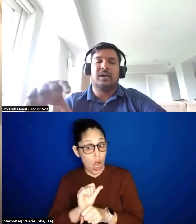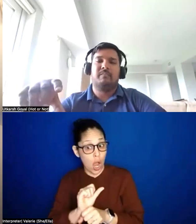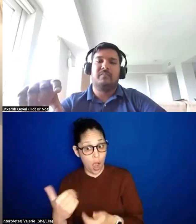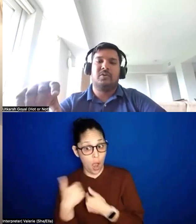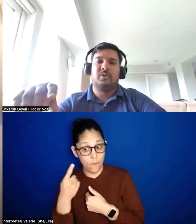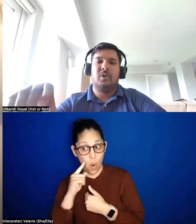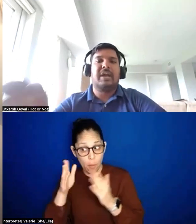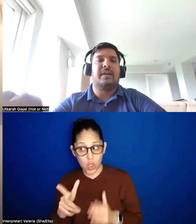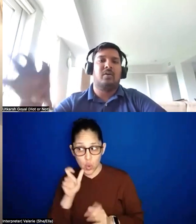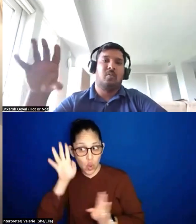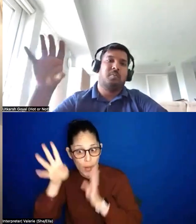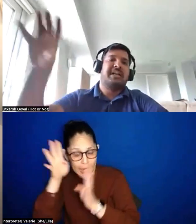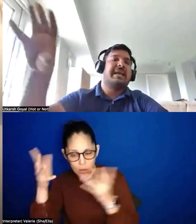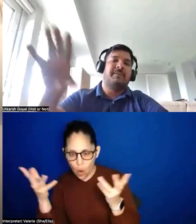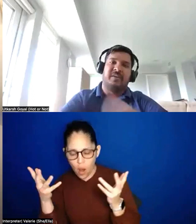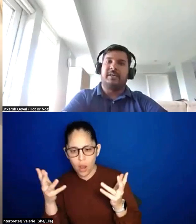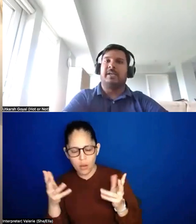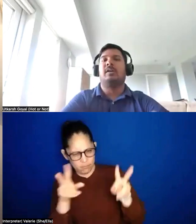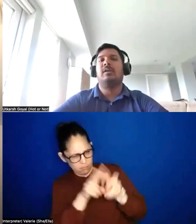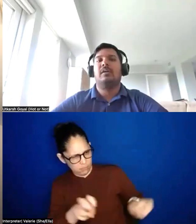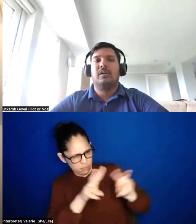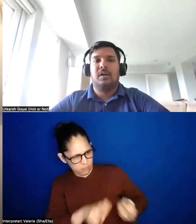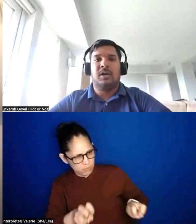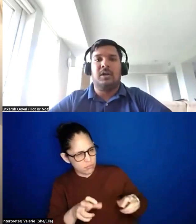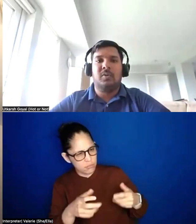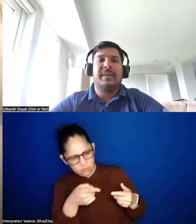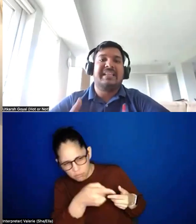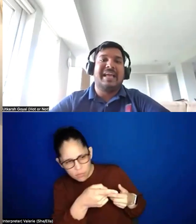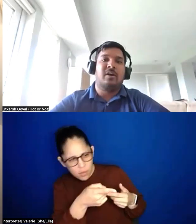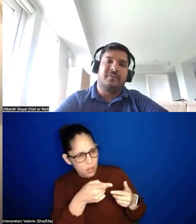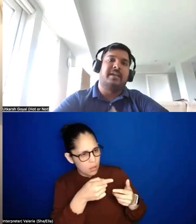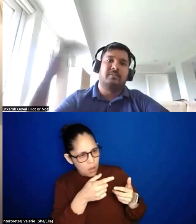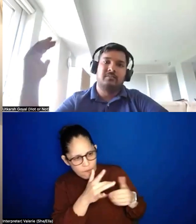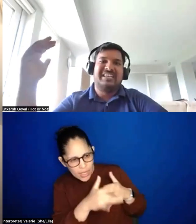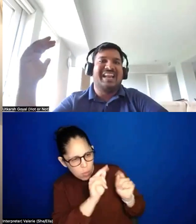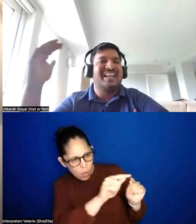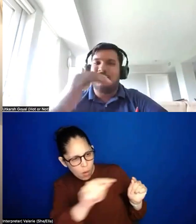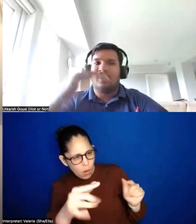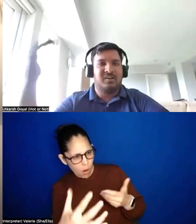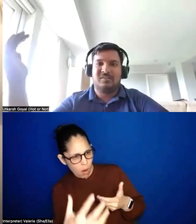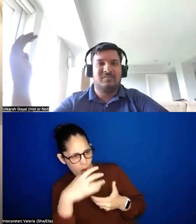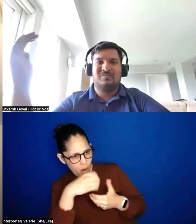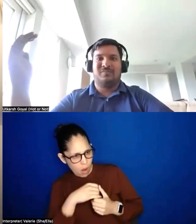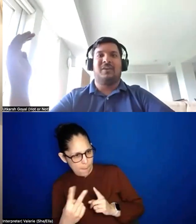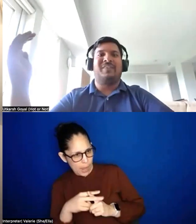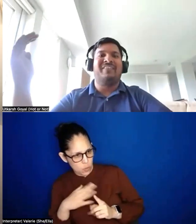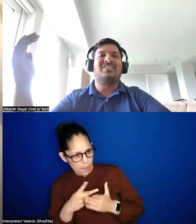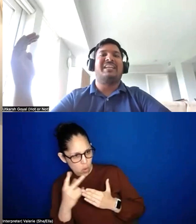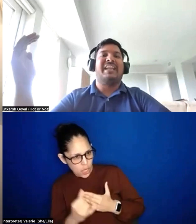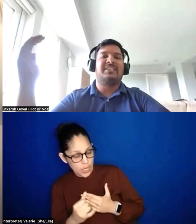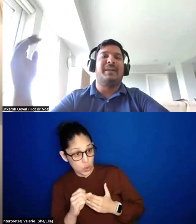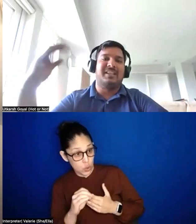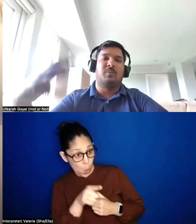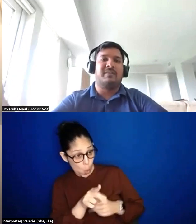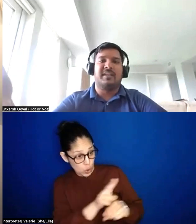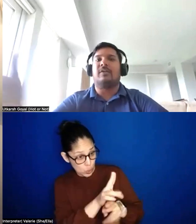basically look at what can be fitted in to make their offering 10x or 5x